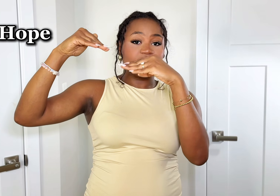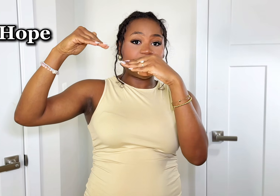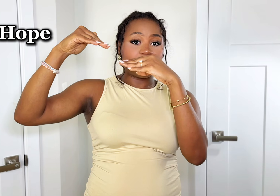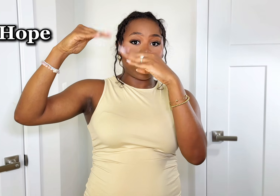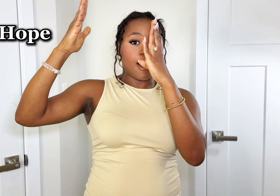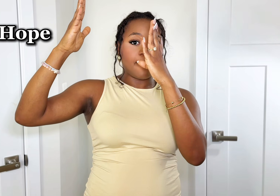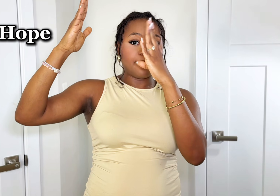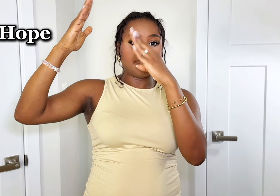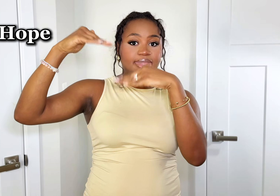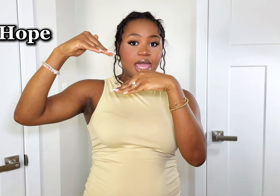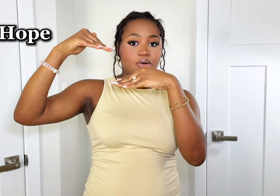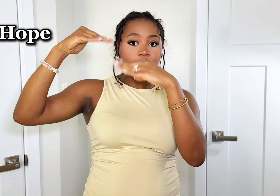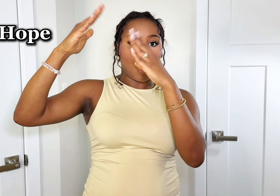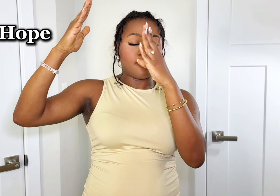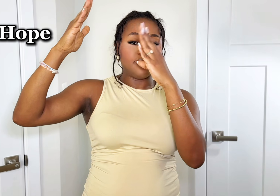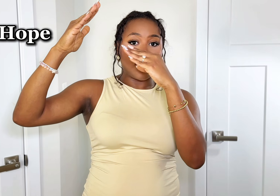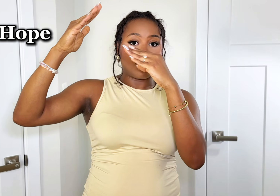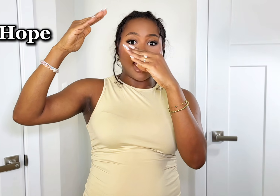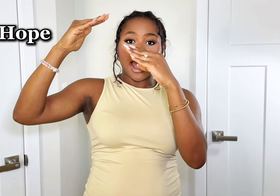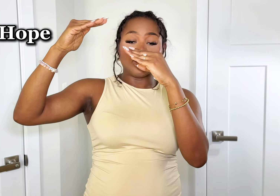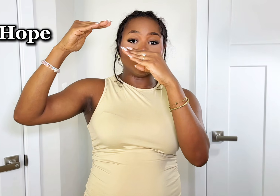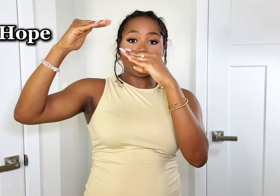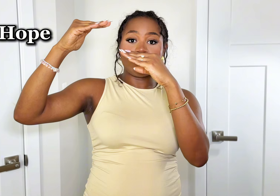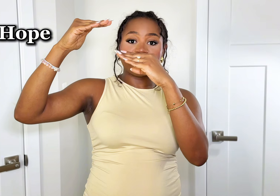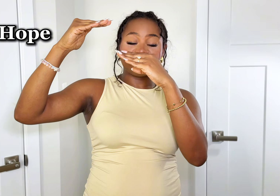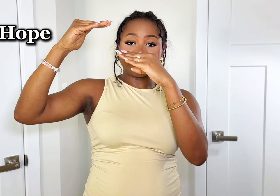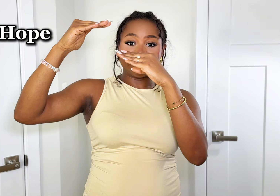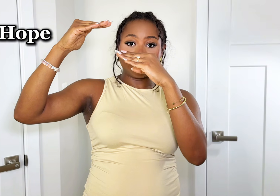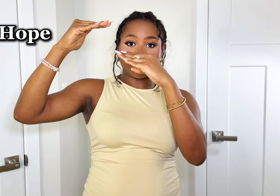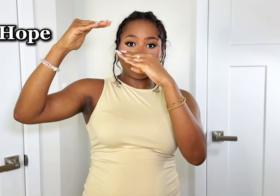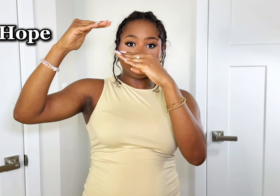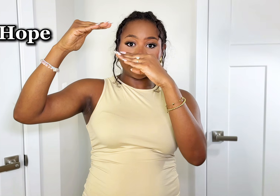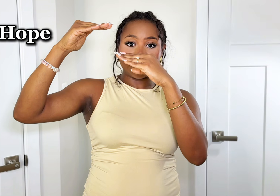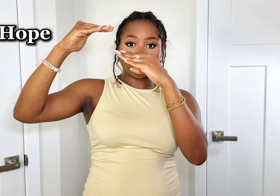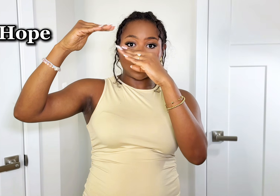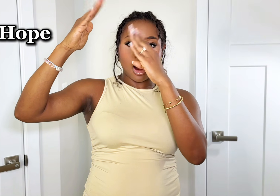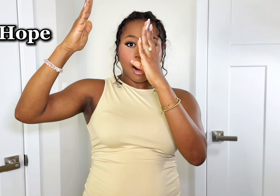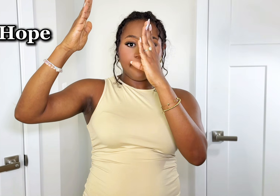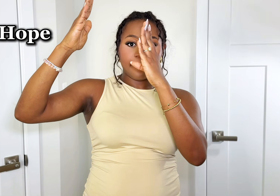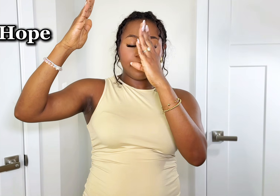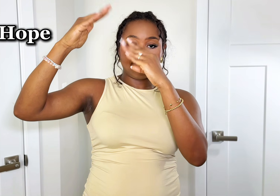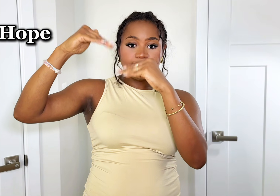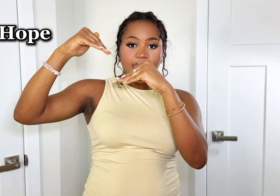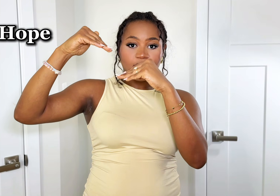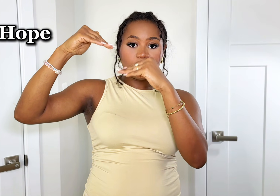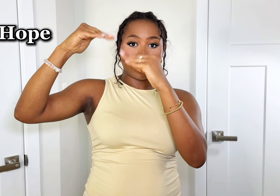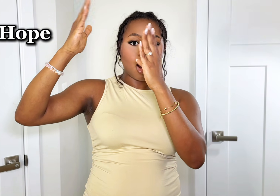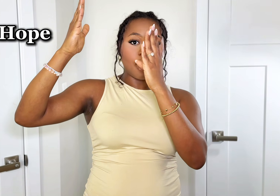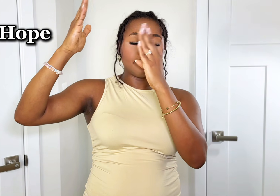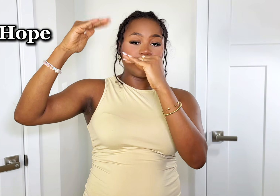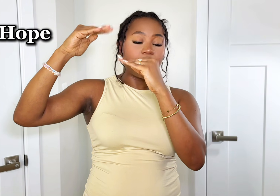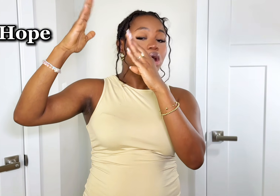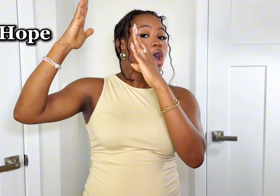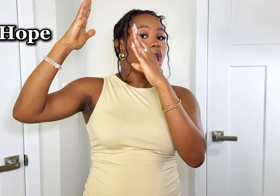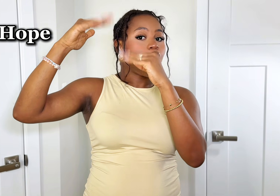right? Up, down, up, down. And you do both of them simultaneously. So up, down,